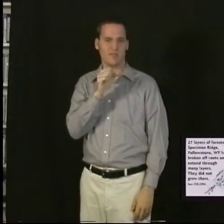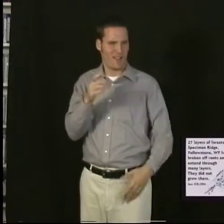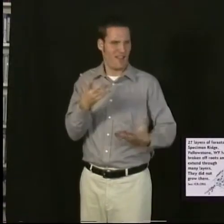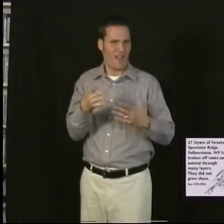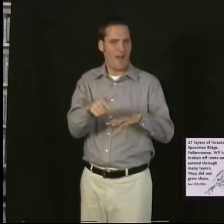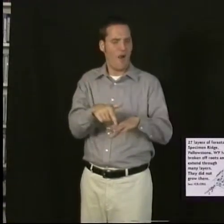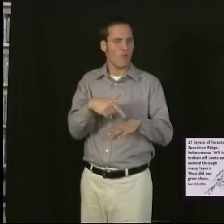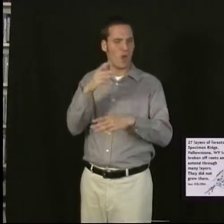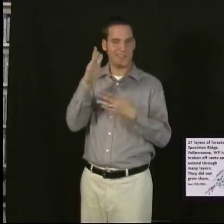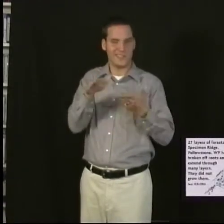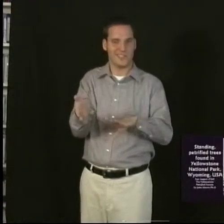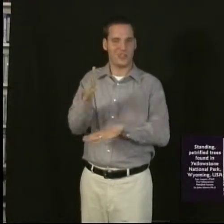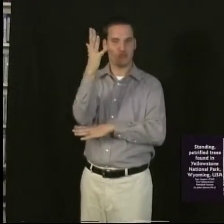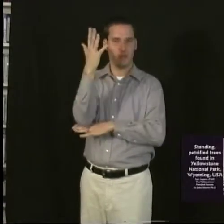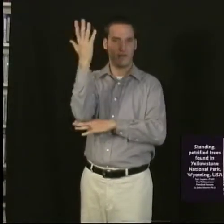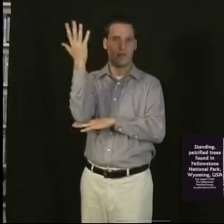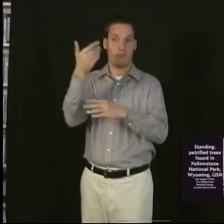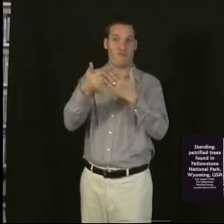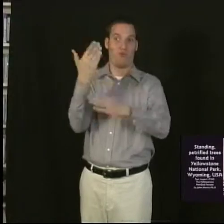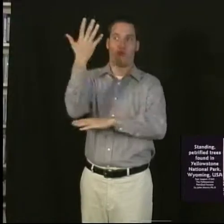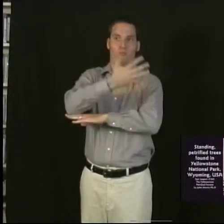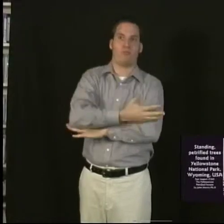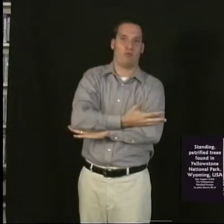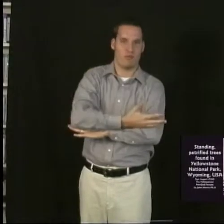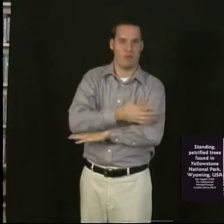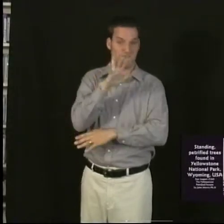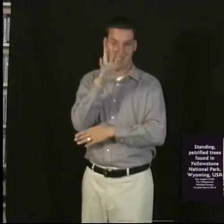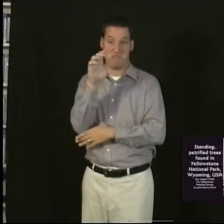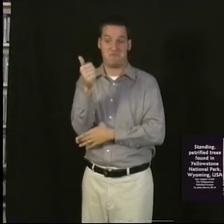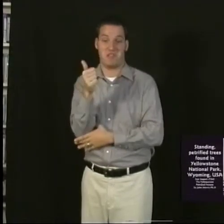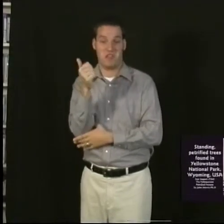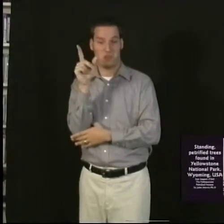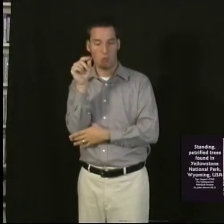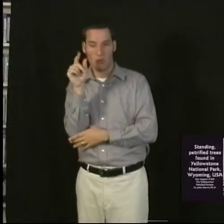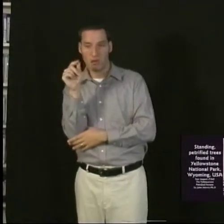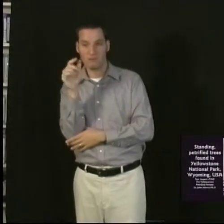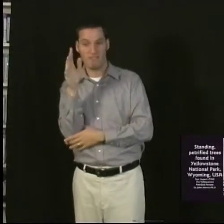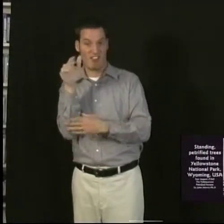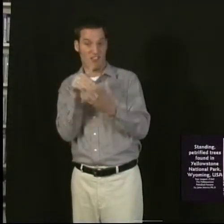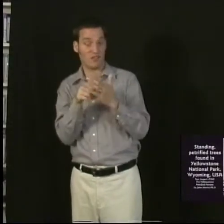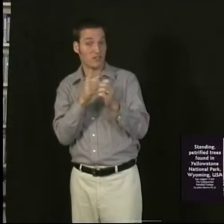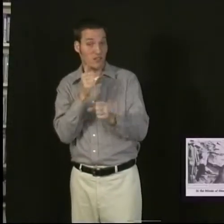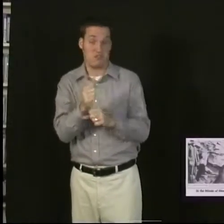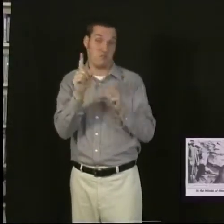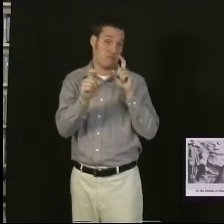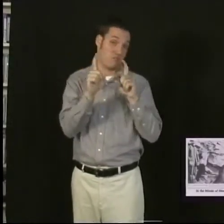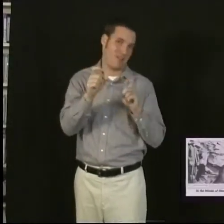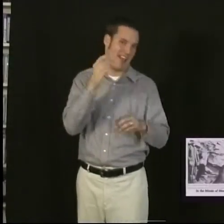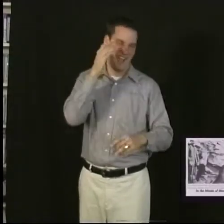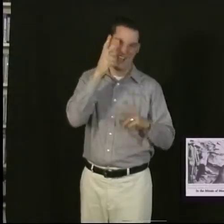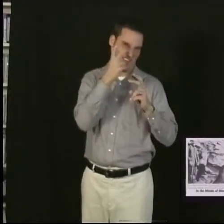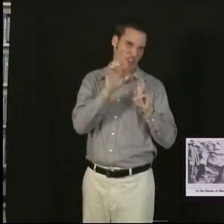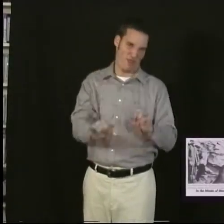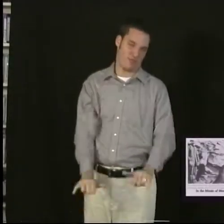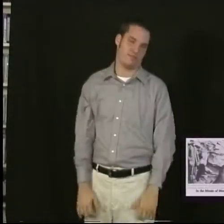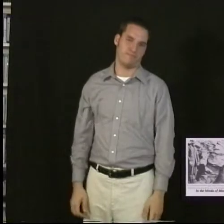dead tree stand there before it falls down? 5 years, 10 years, 20 years, 5,000 years? I doubt